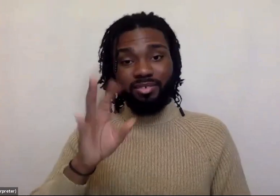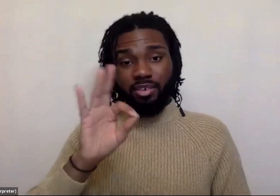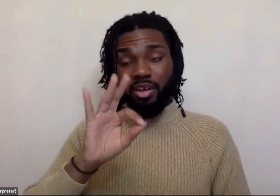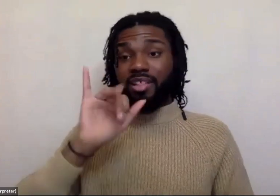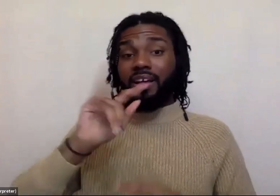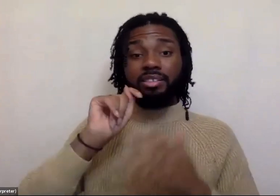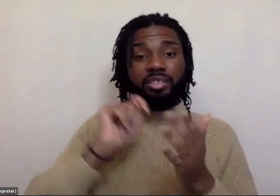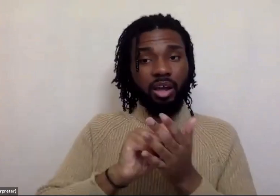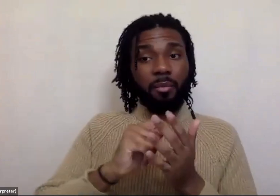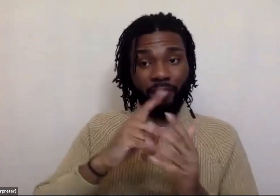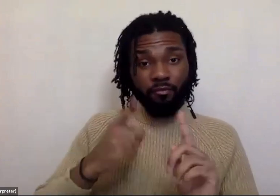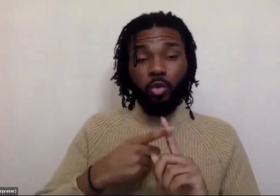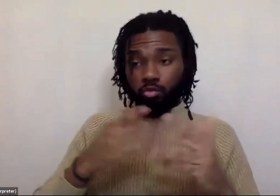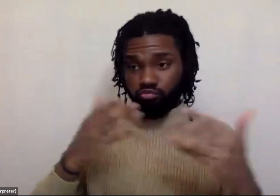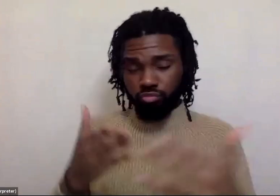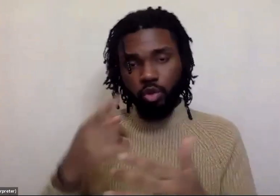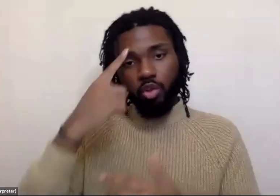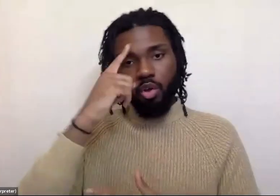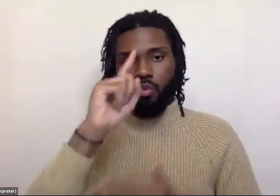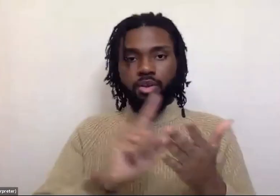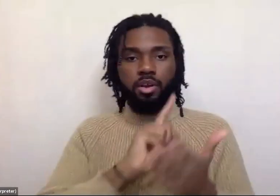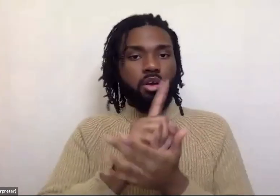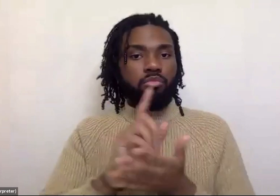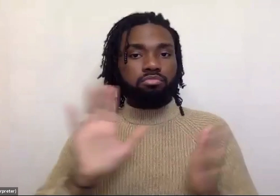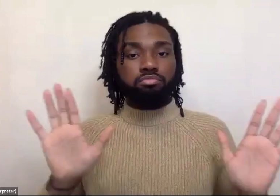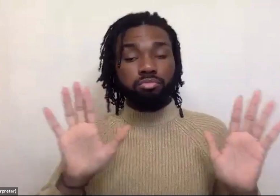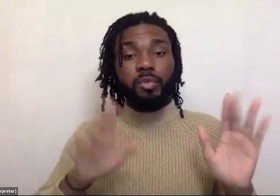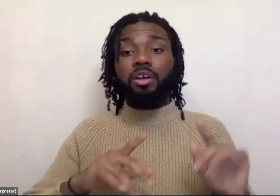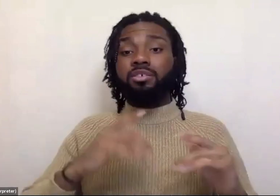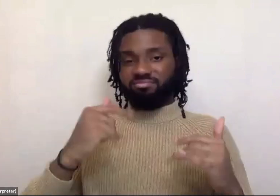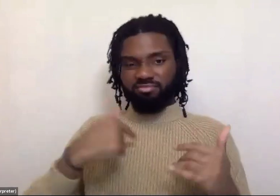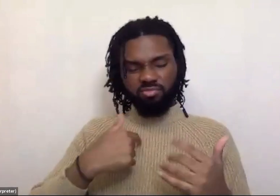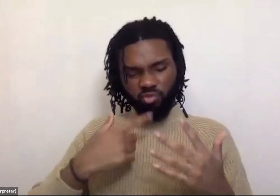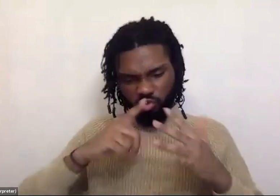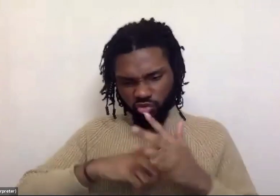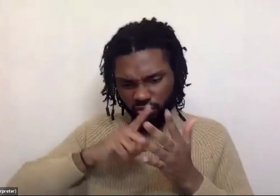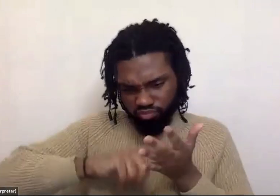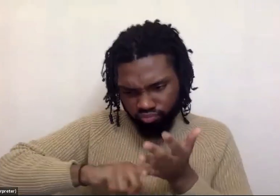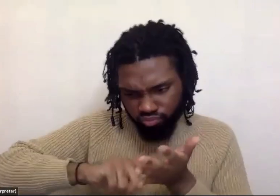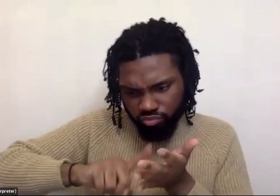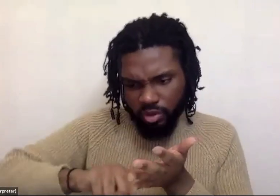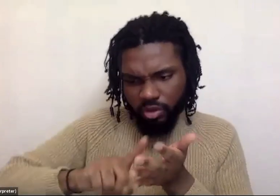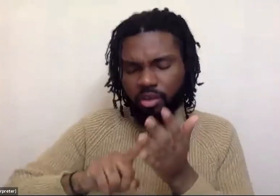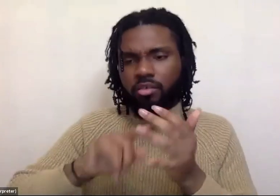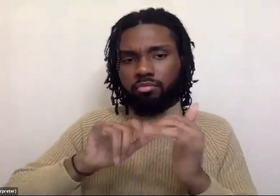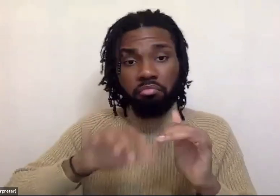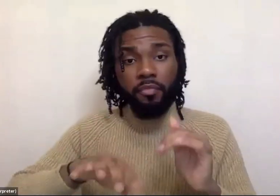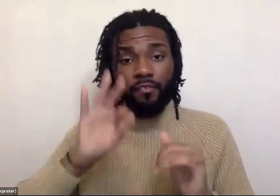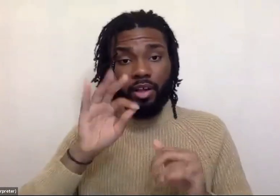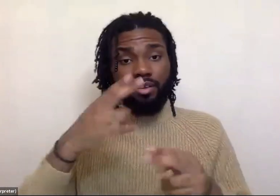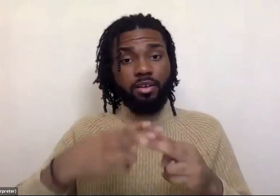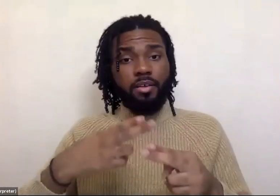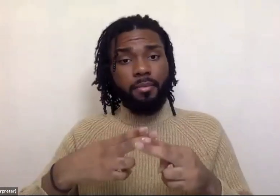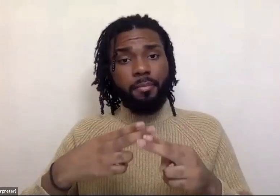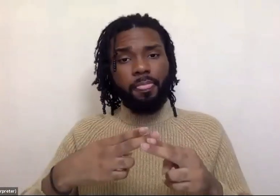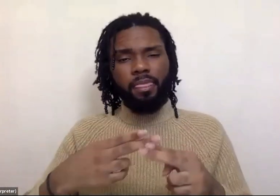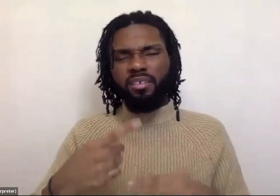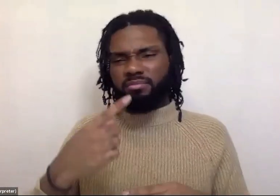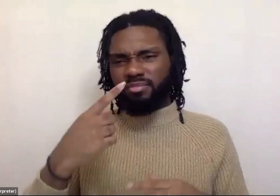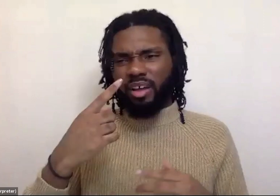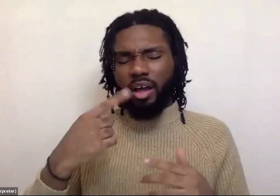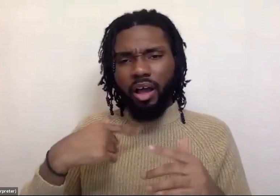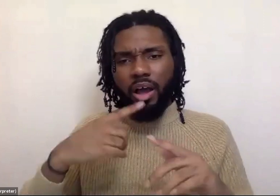so I'm sitting there by myself looking through research. And I finally find the name of, I'm looking through